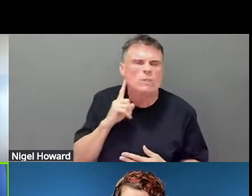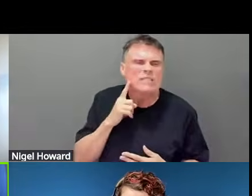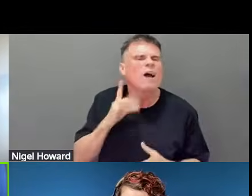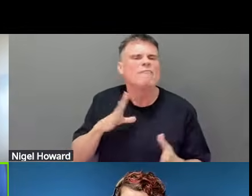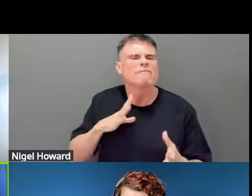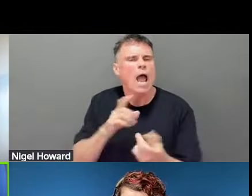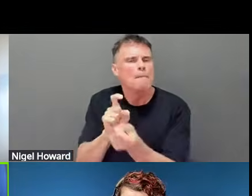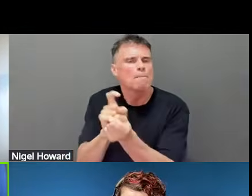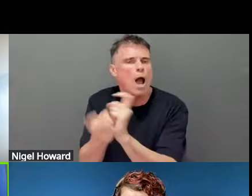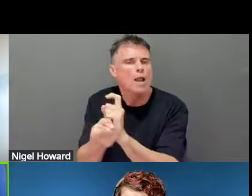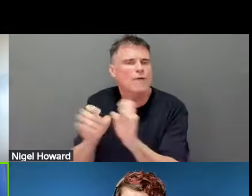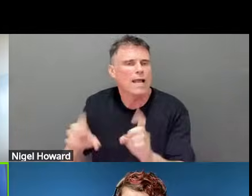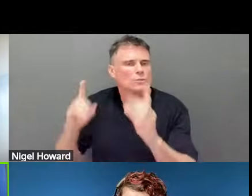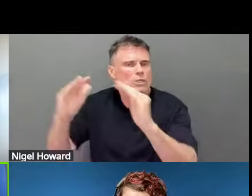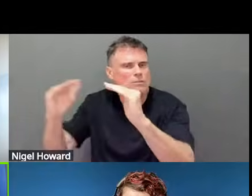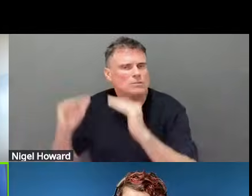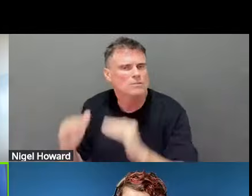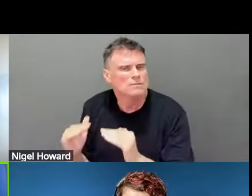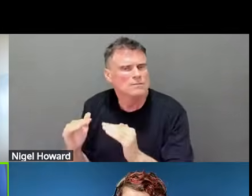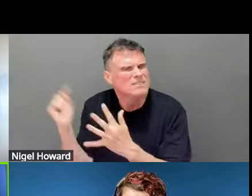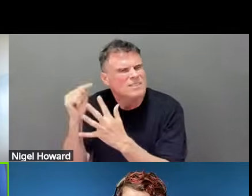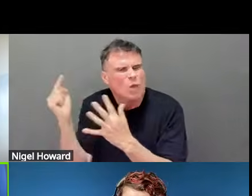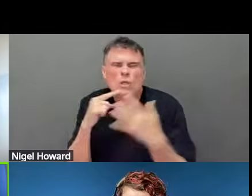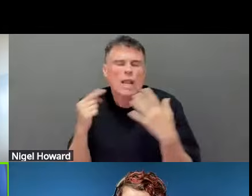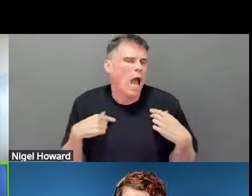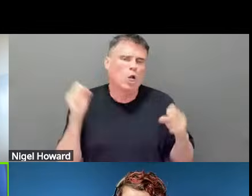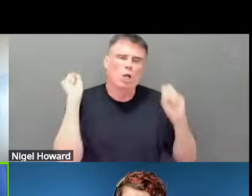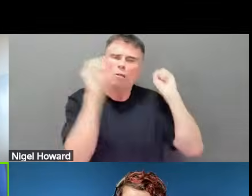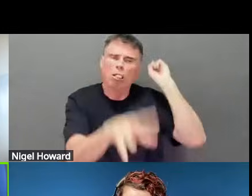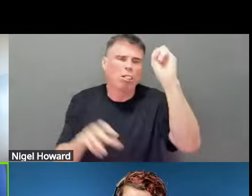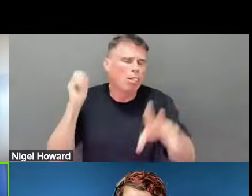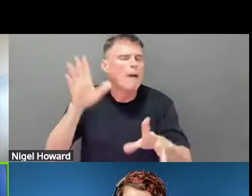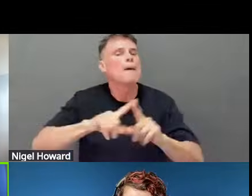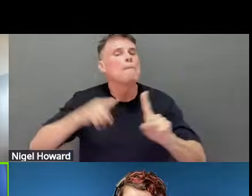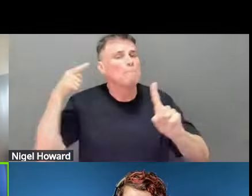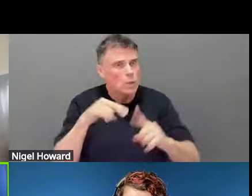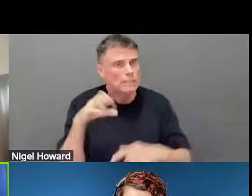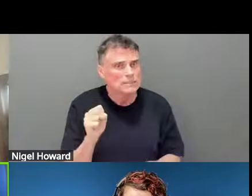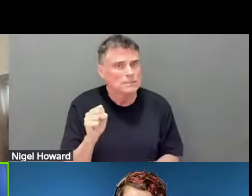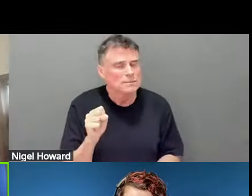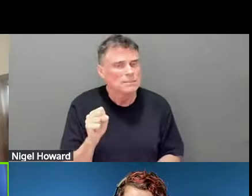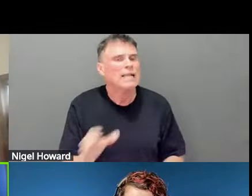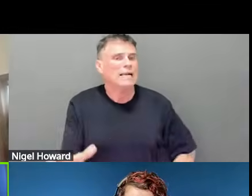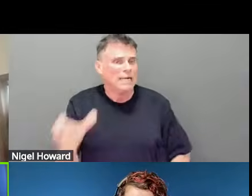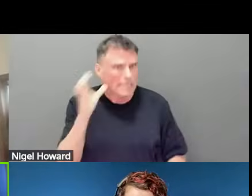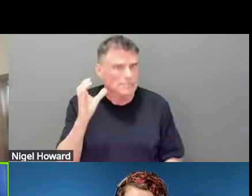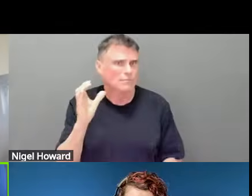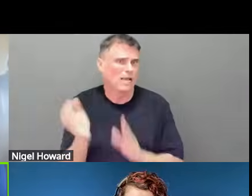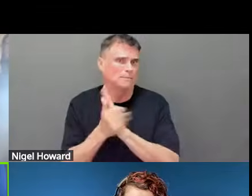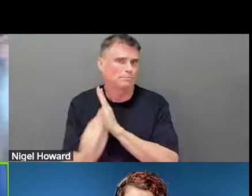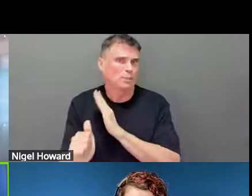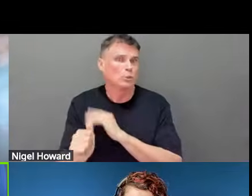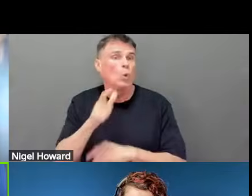So when we create these barriers, we then start to modify the curriculum. And